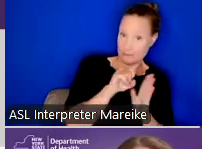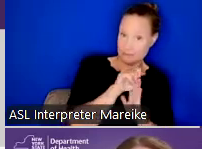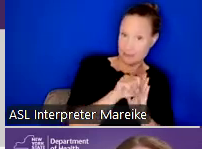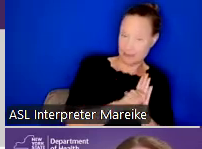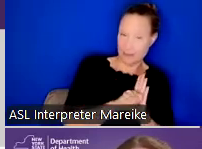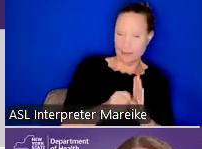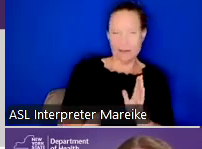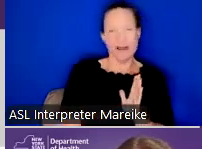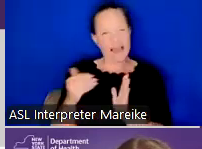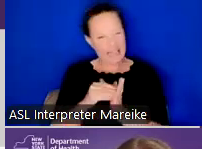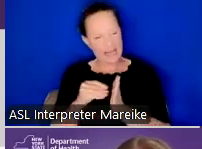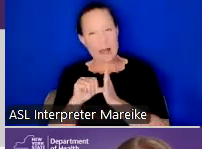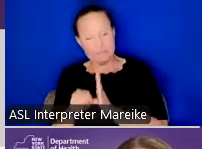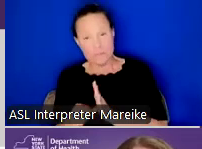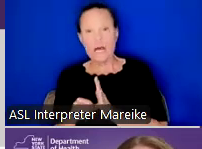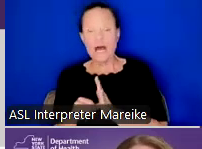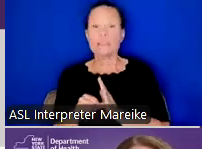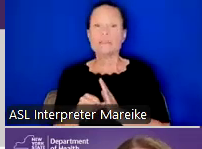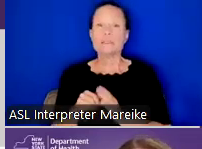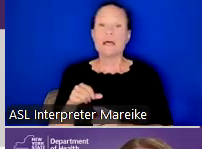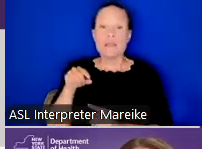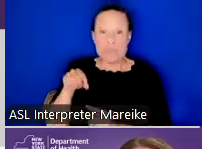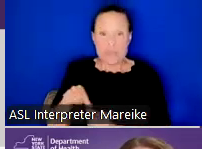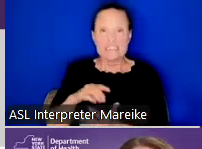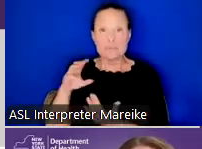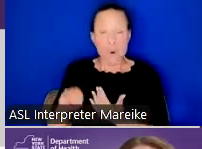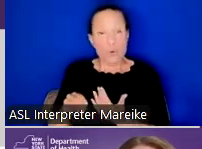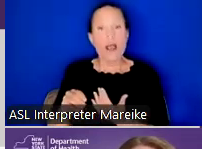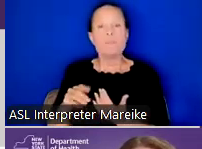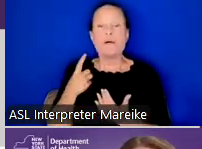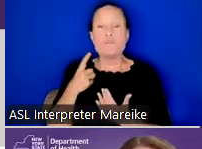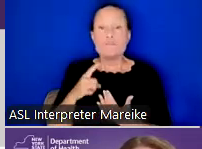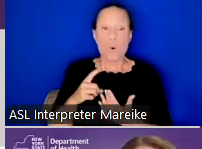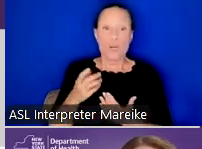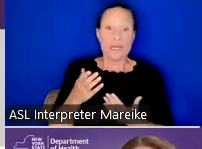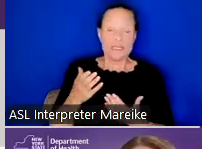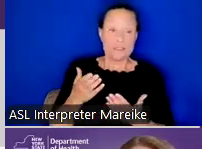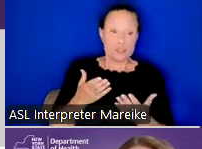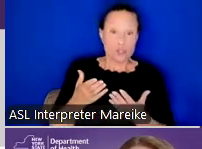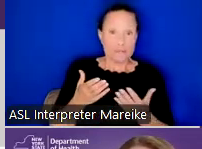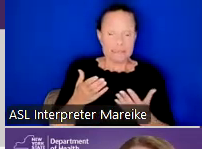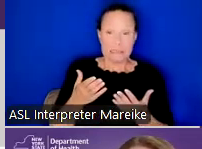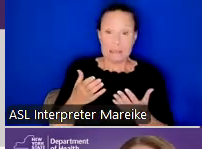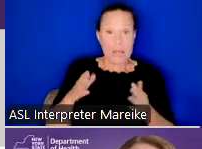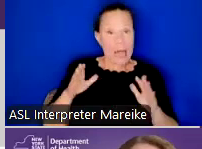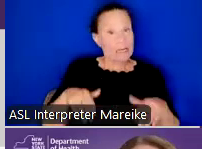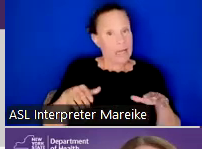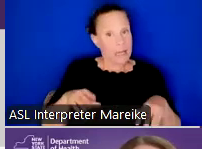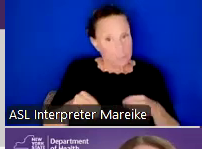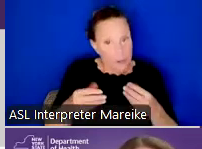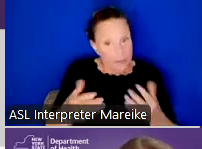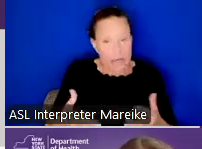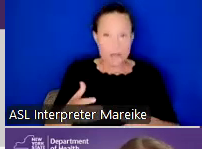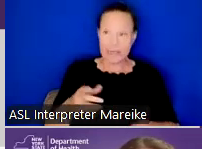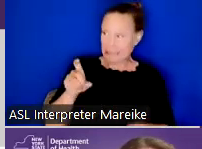gaps. Or it can also be, right, another, I guess, line